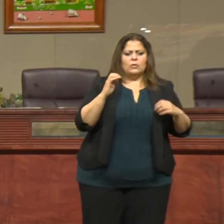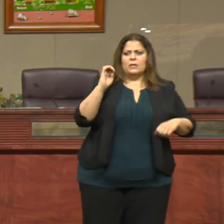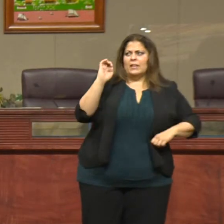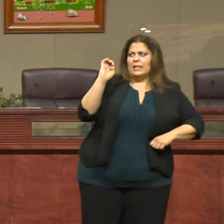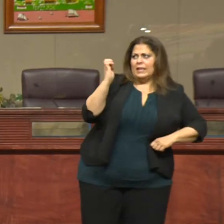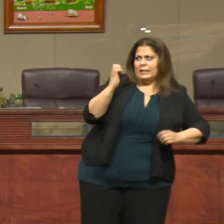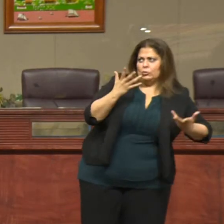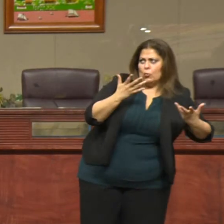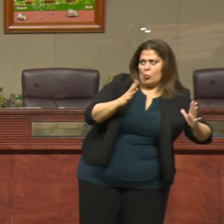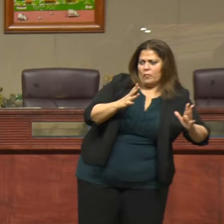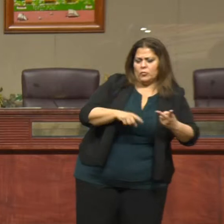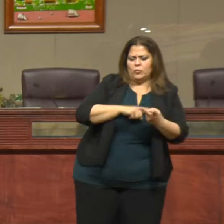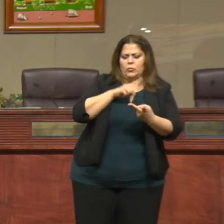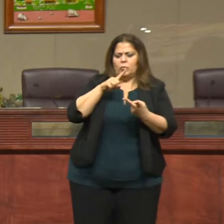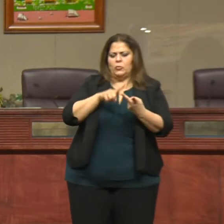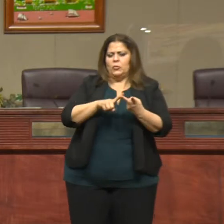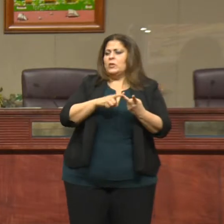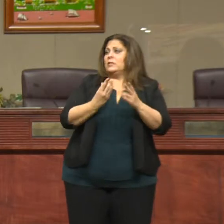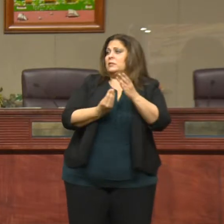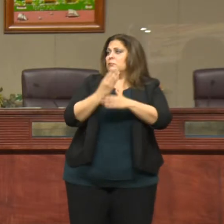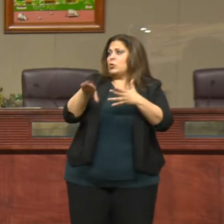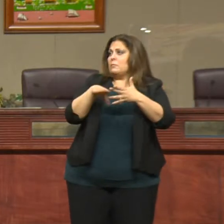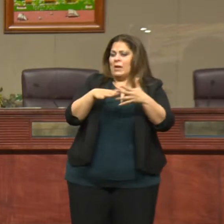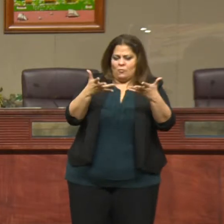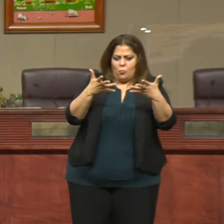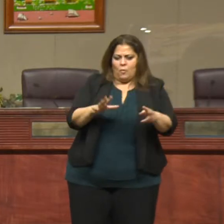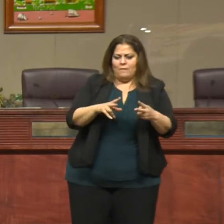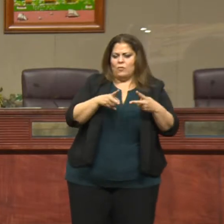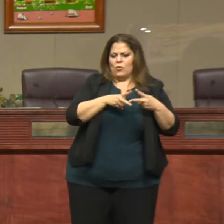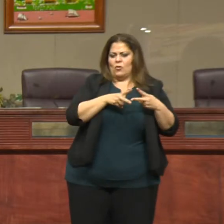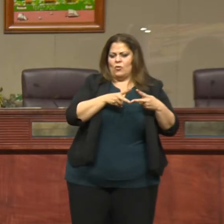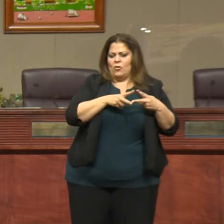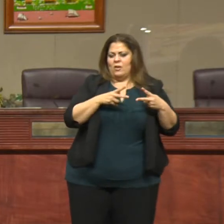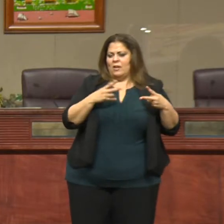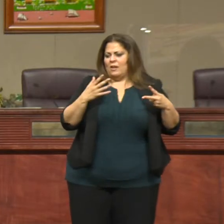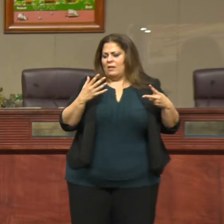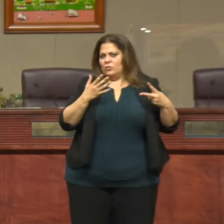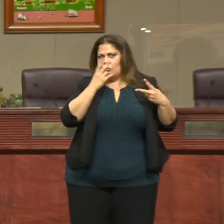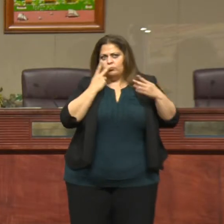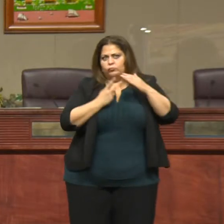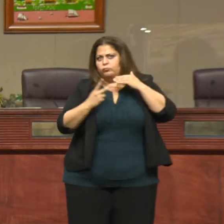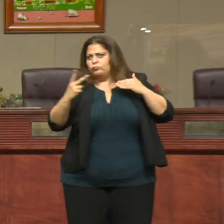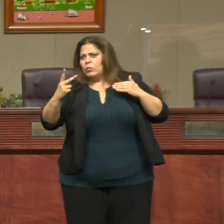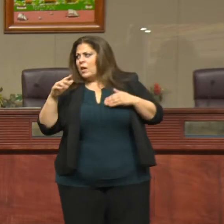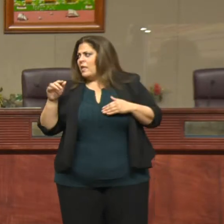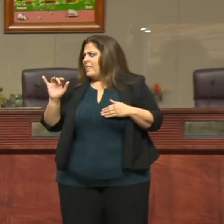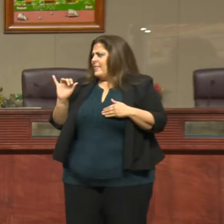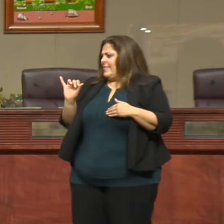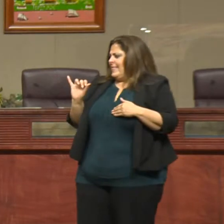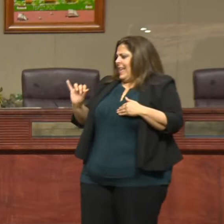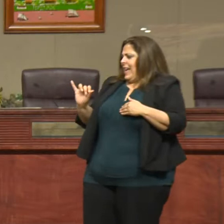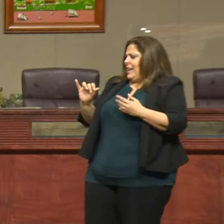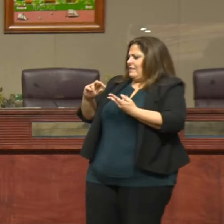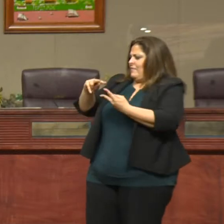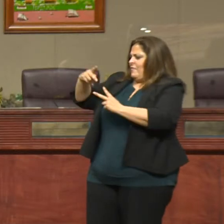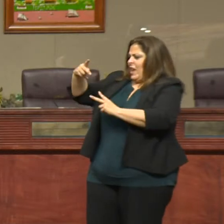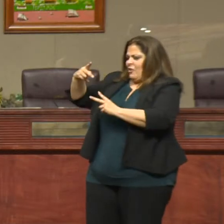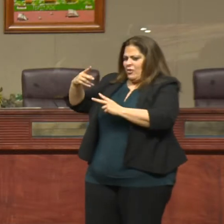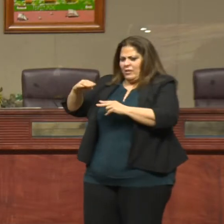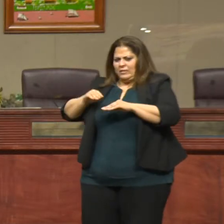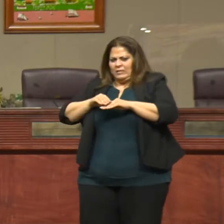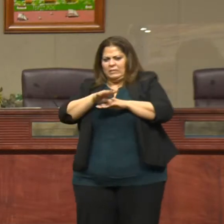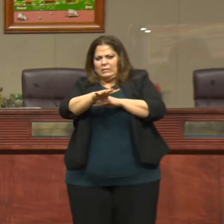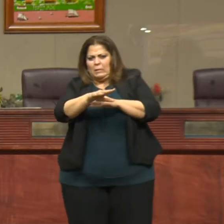are you forecasting now that we have these variants present here, how that affects our outlook of cases?